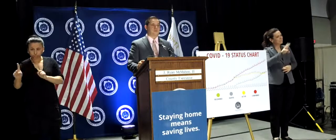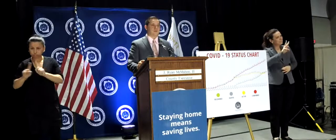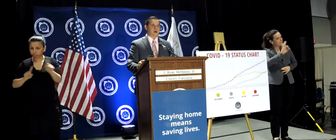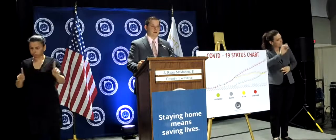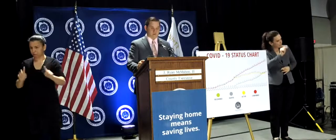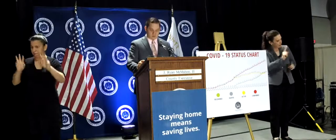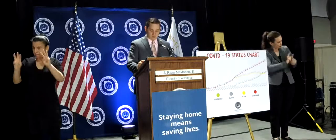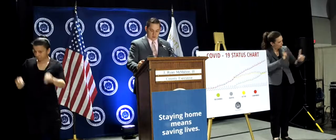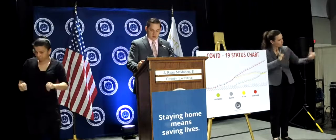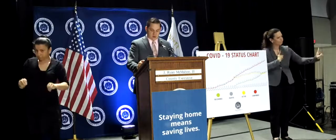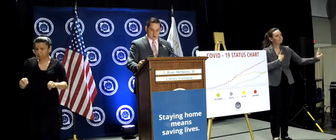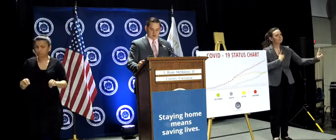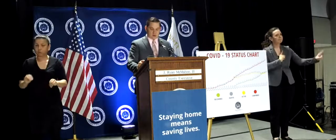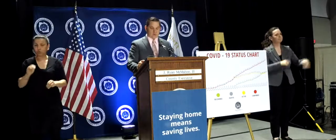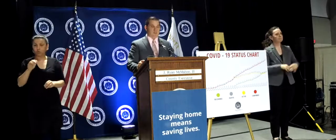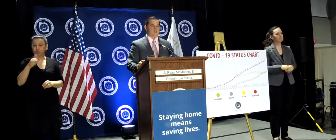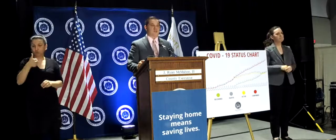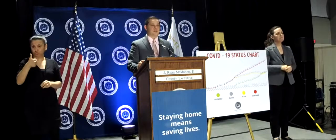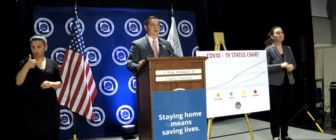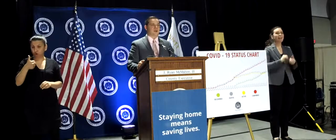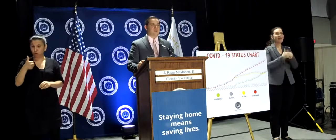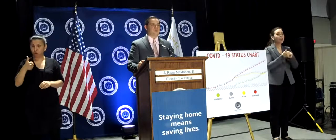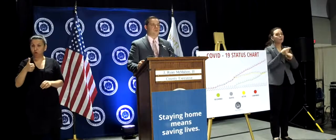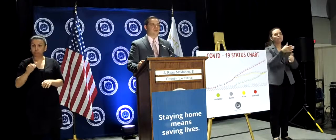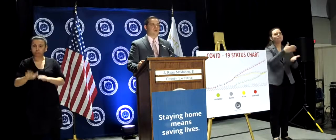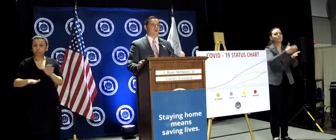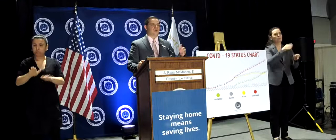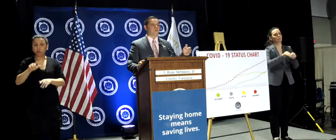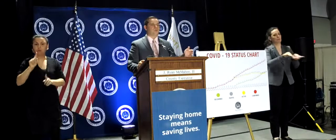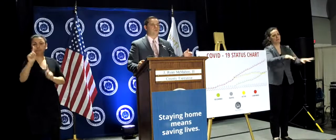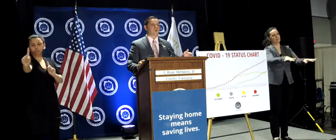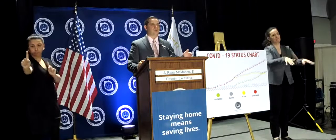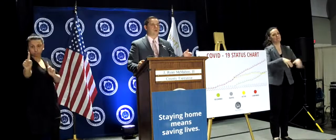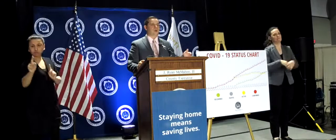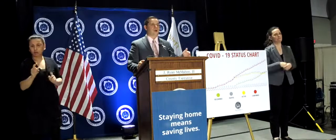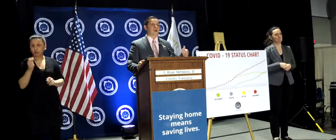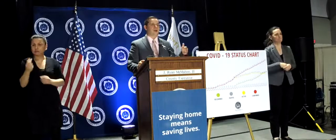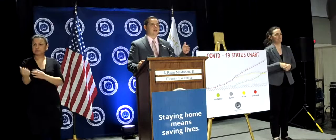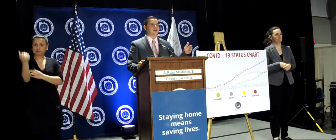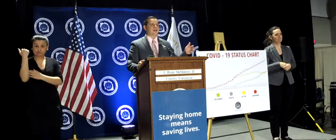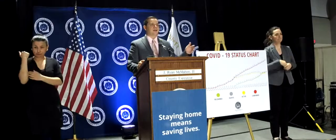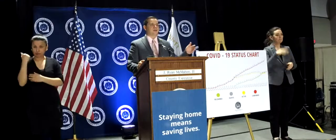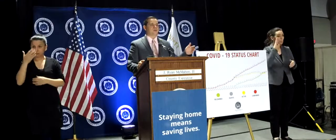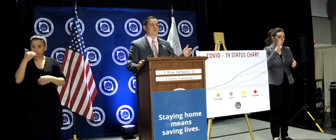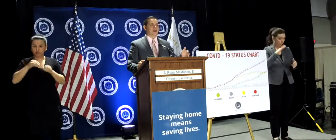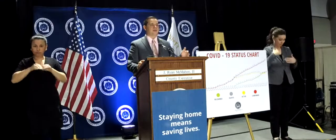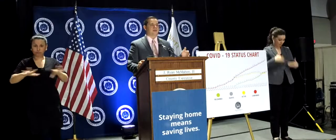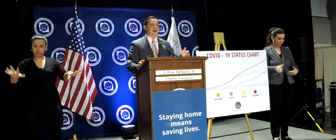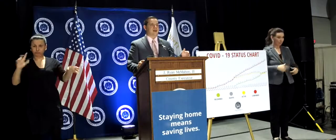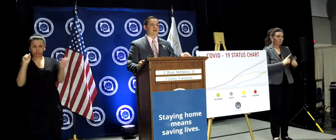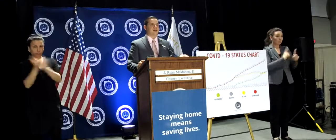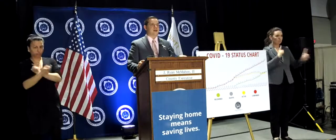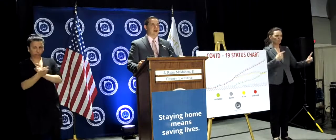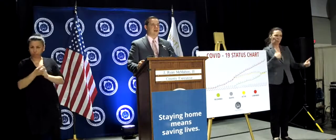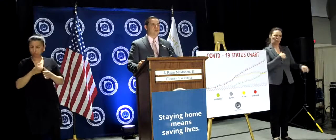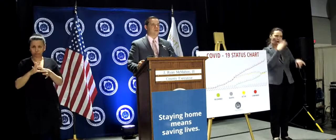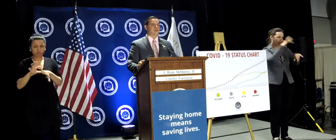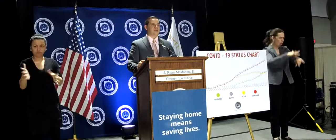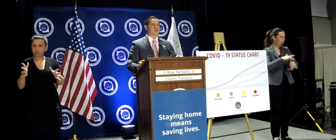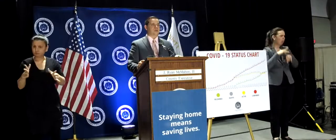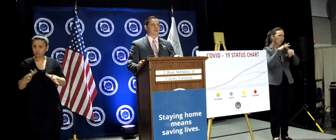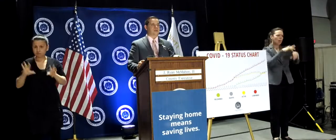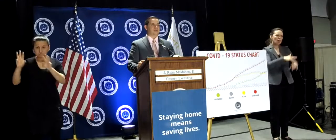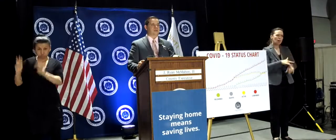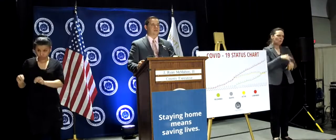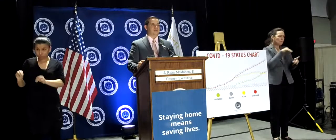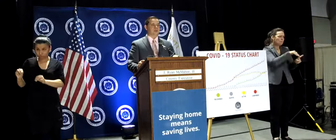we starve the virus. Social distancing, we've gone over. It's working. Our data is reflecting that. How do